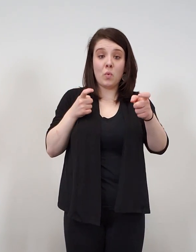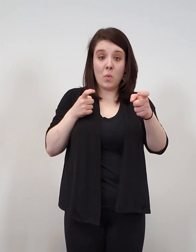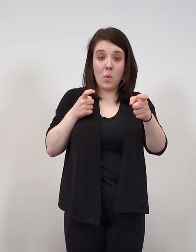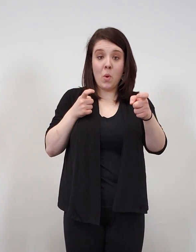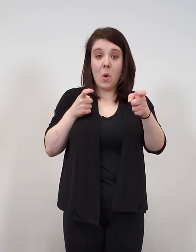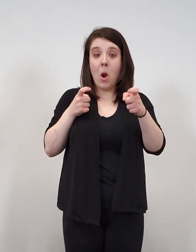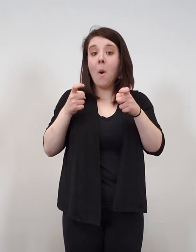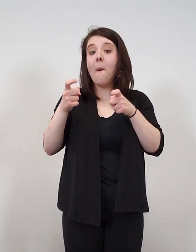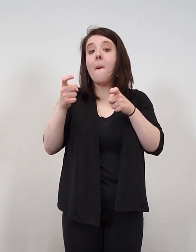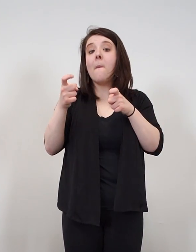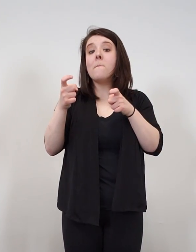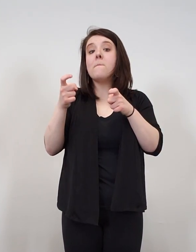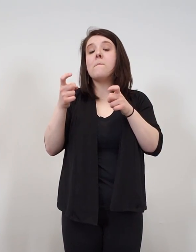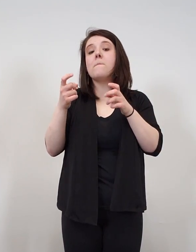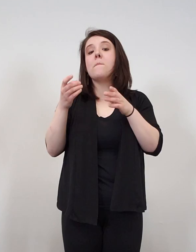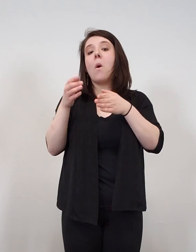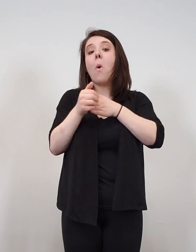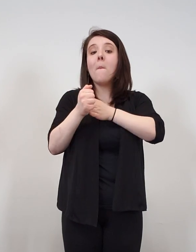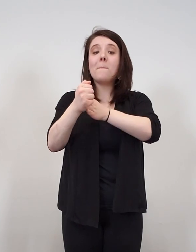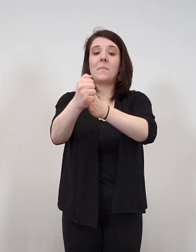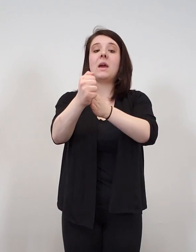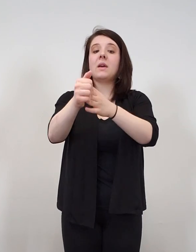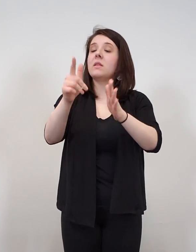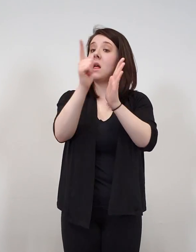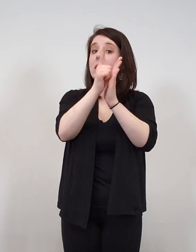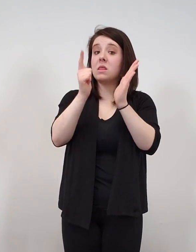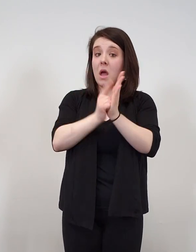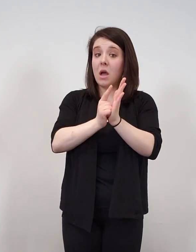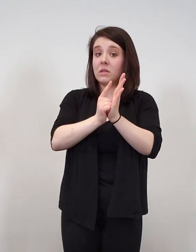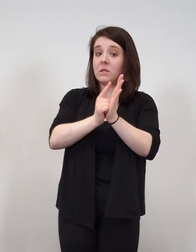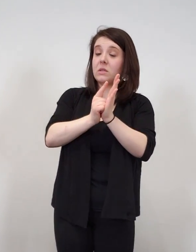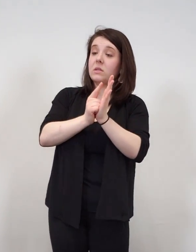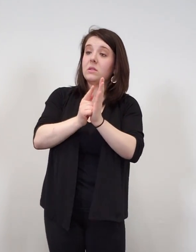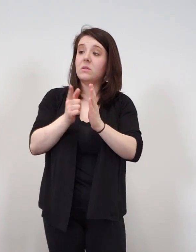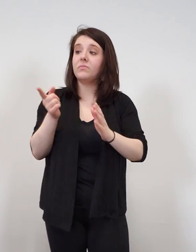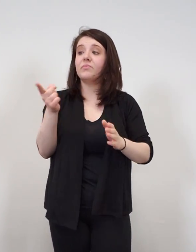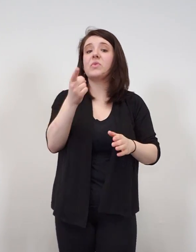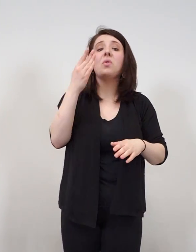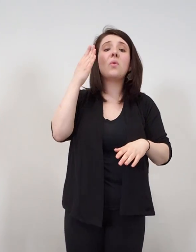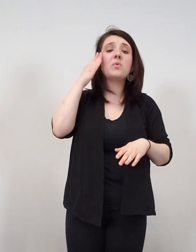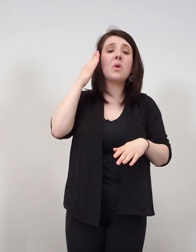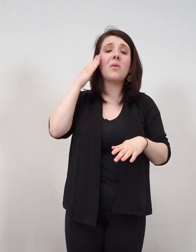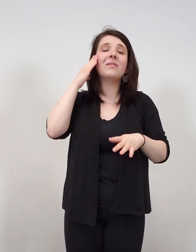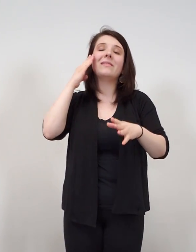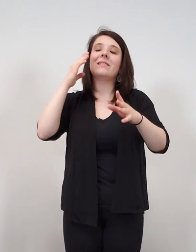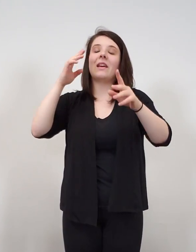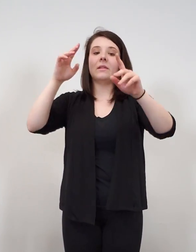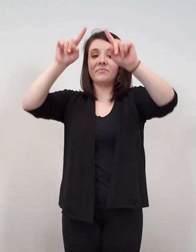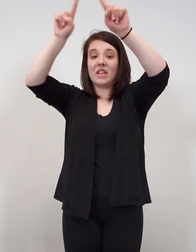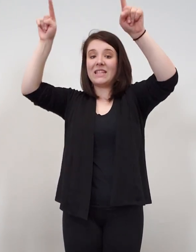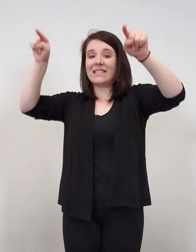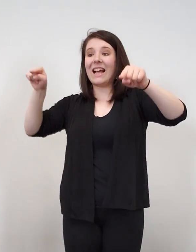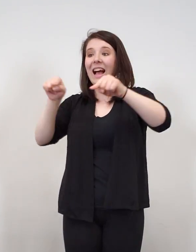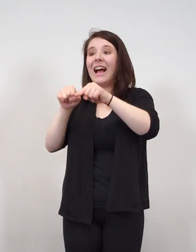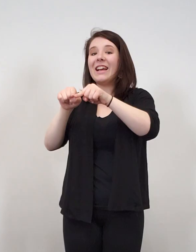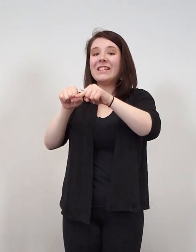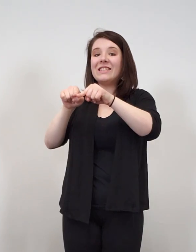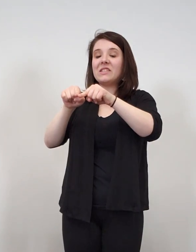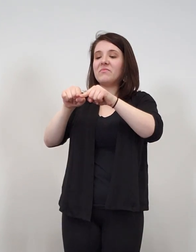with a no sign. You see those, no smoking, no diving, and that type of thing. But everyone, from